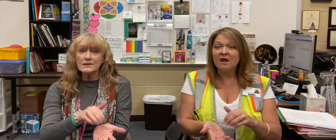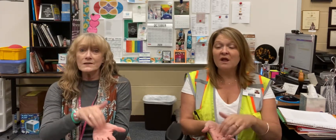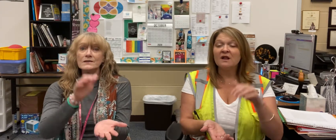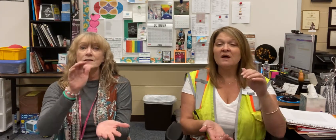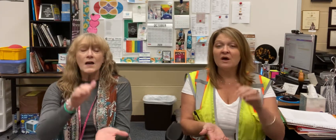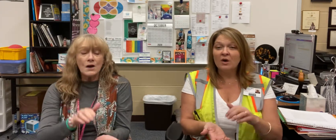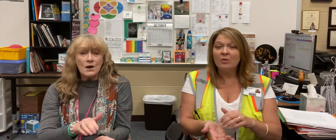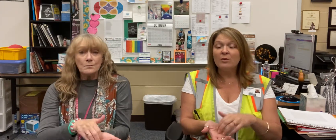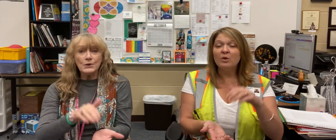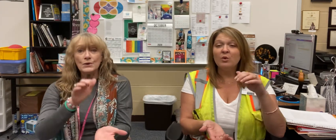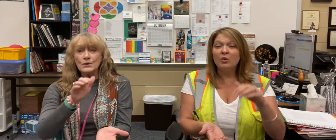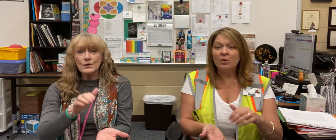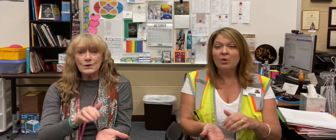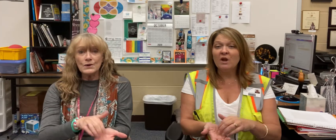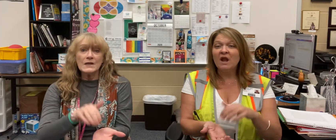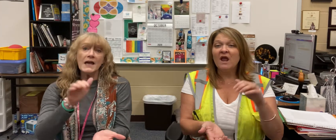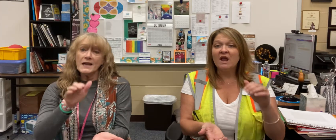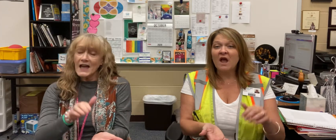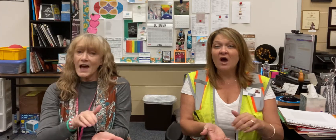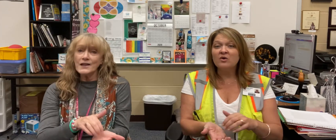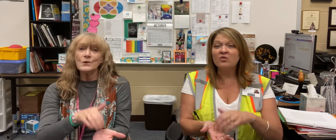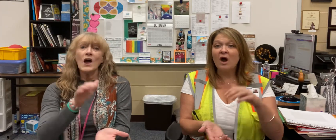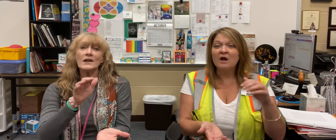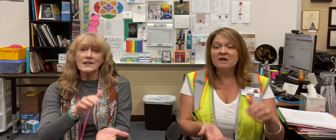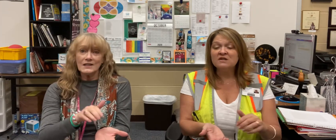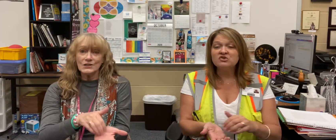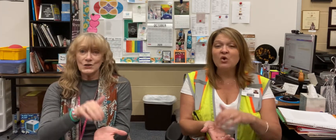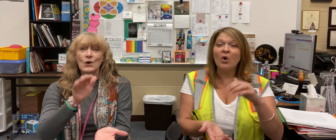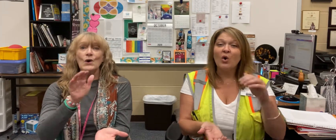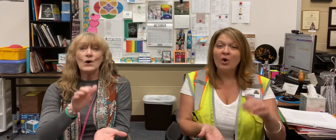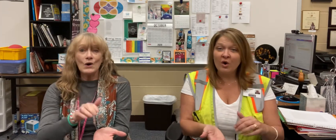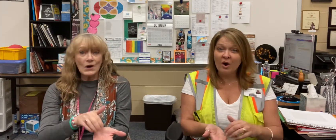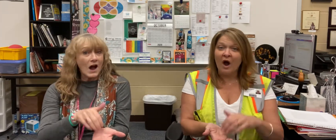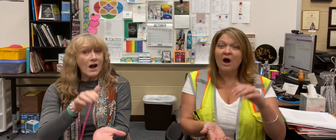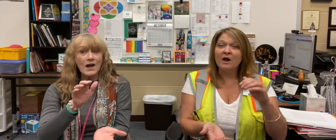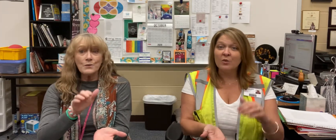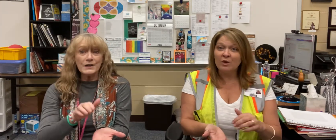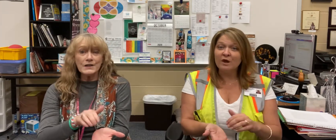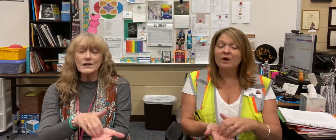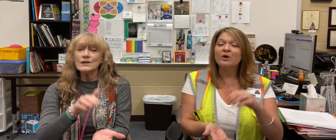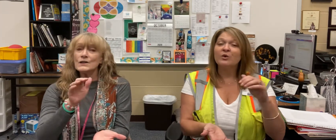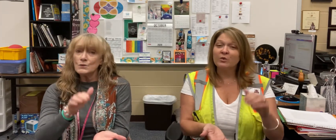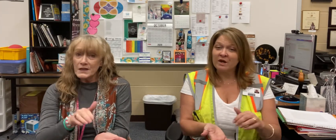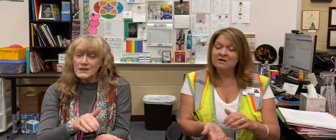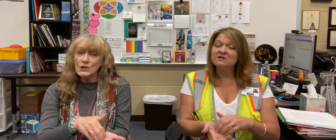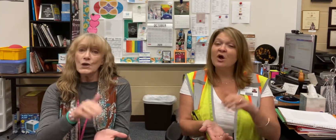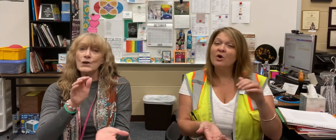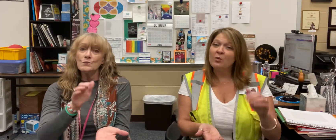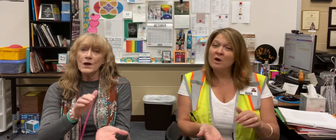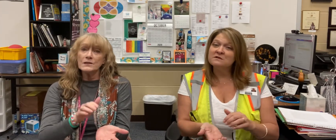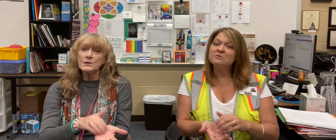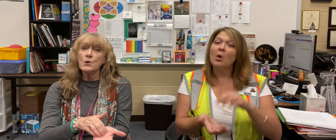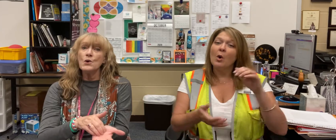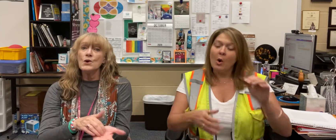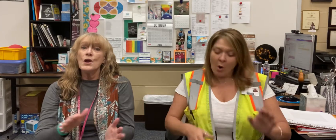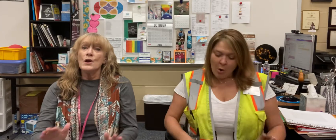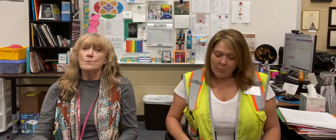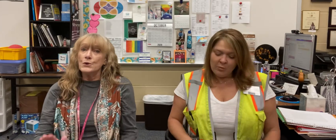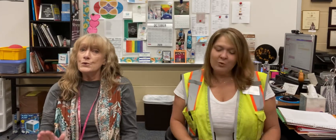will. Blue lake on rocky shore, I will return once more. Boom